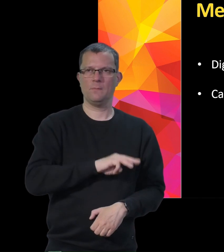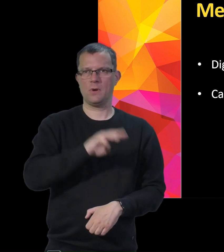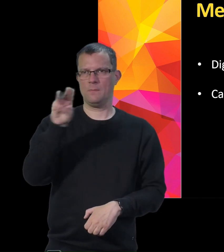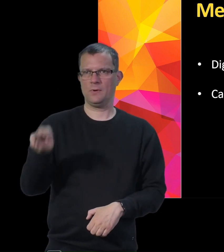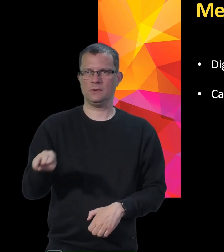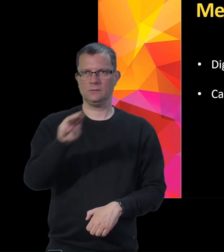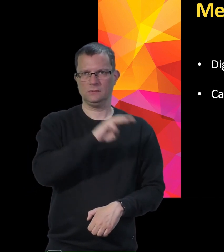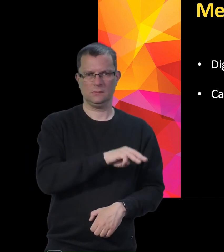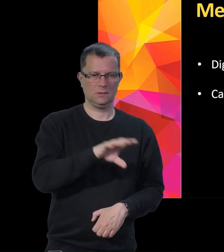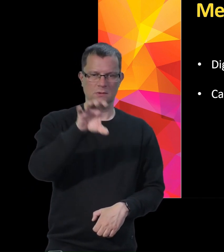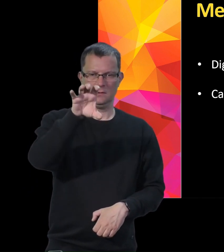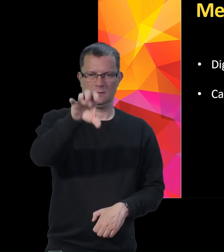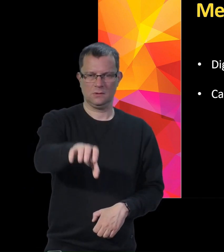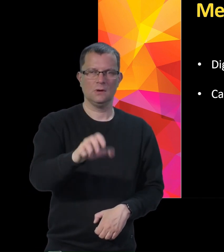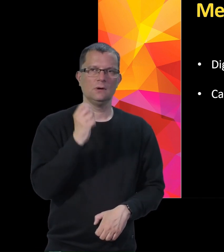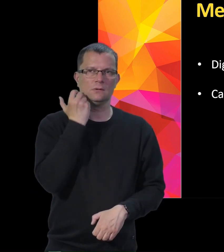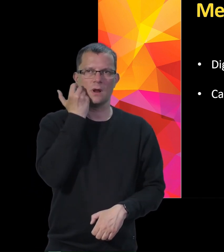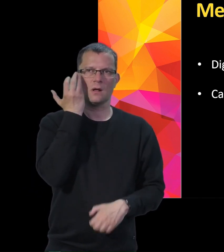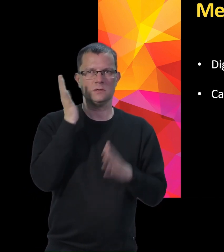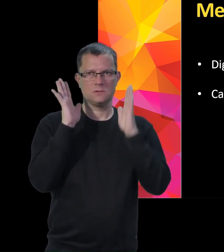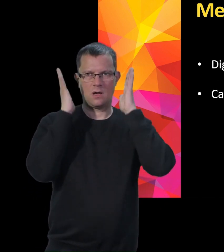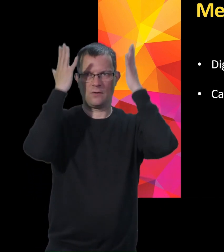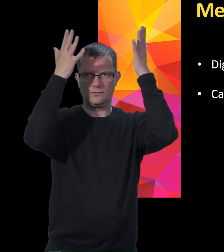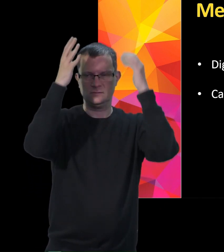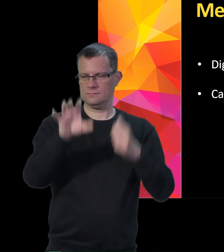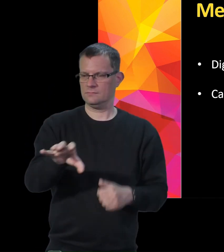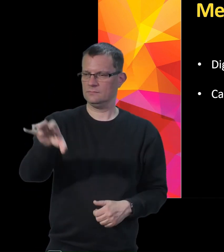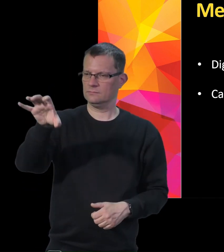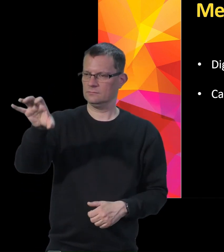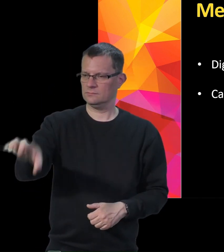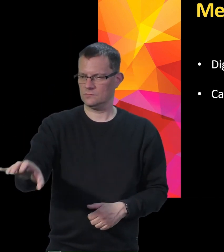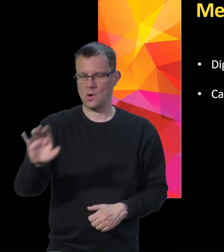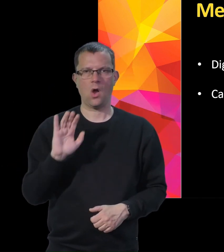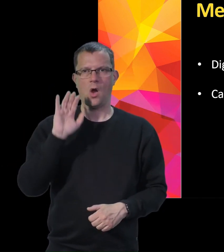mobility, daily life, and other.